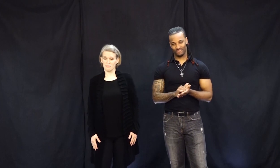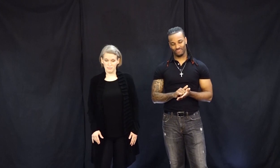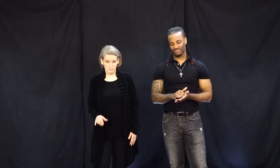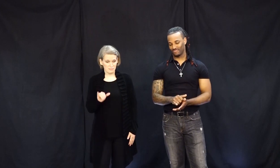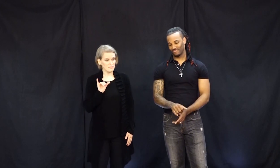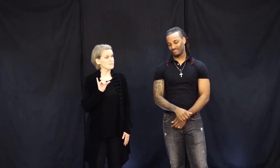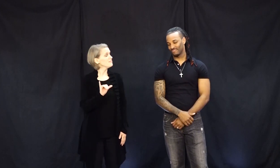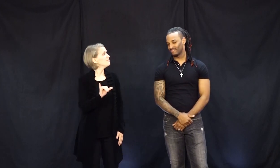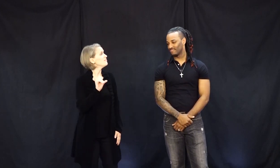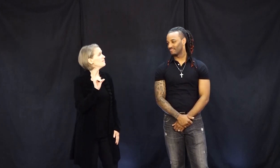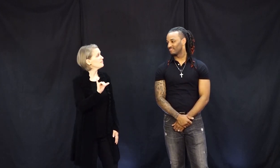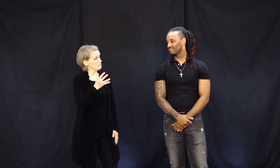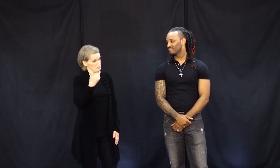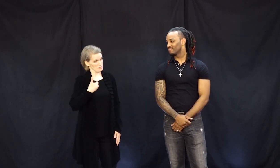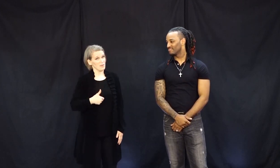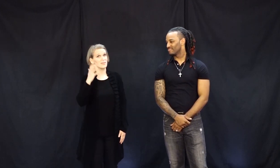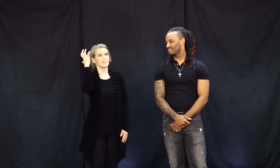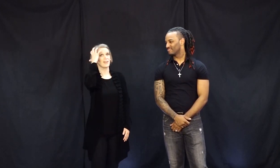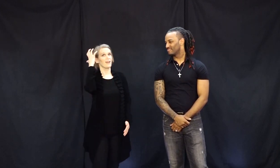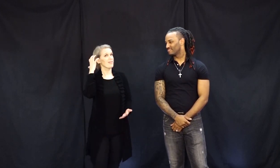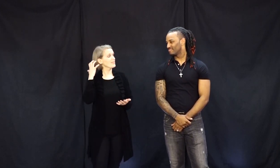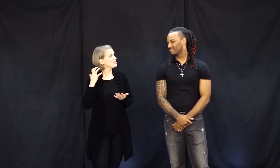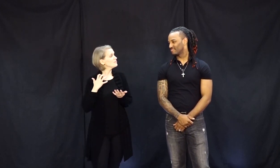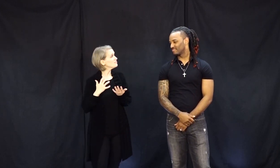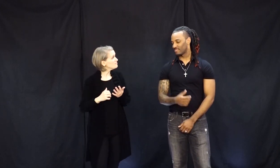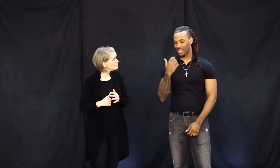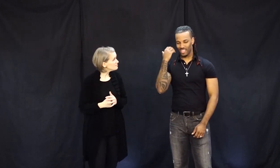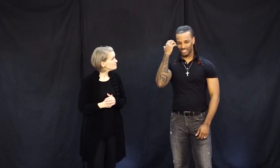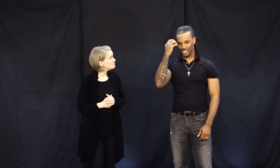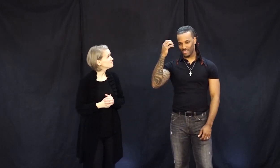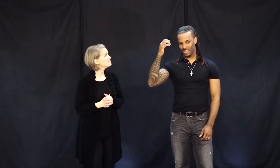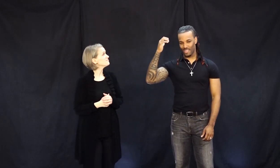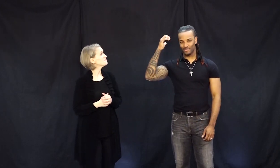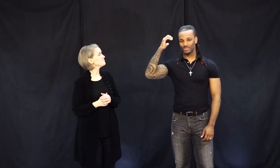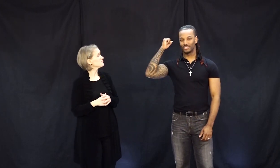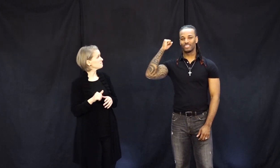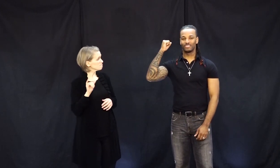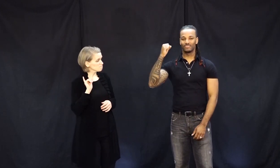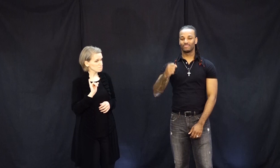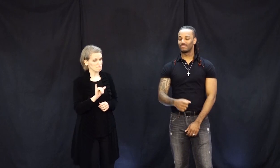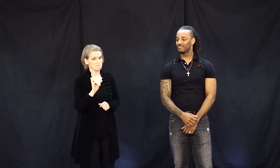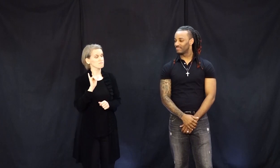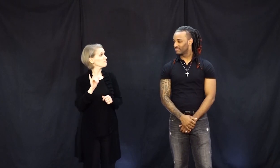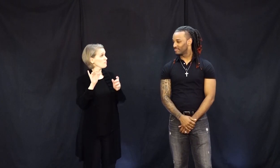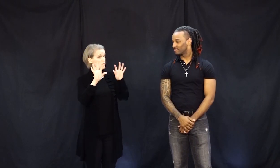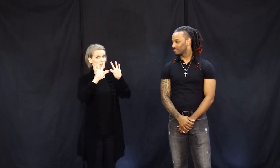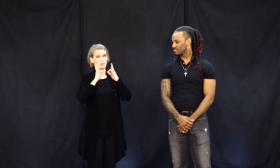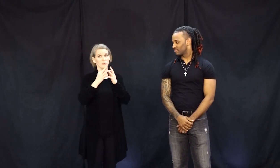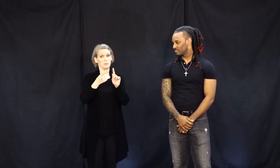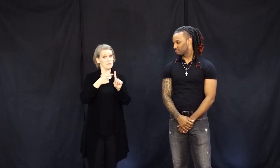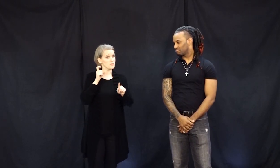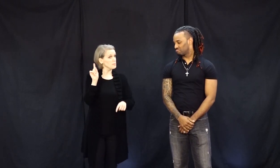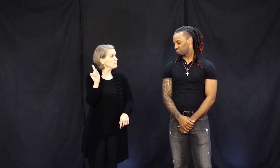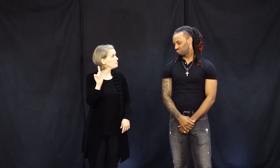satisfied. My name is Angelica Schuyler. Alexander Hamilton, Where's your family